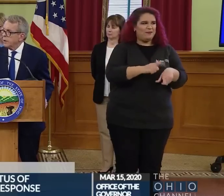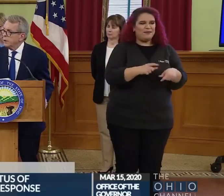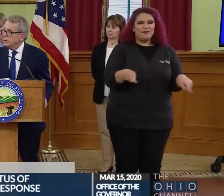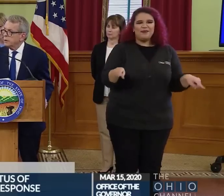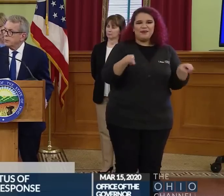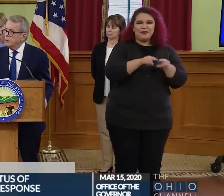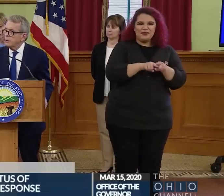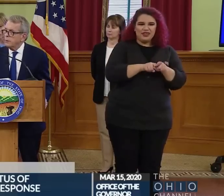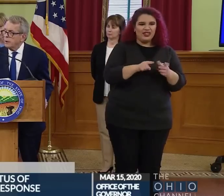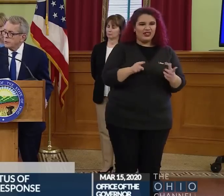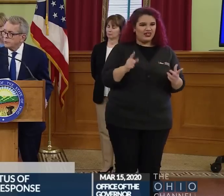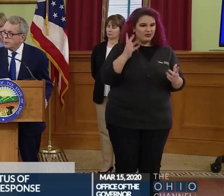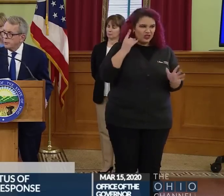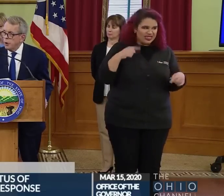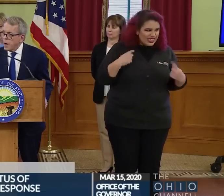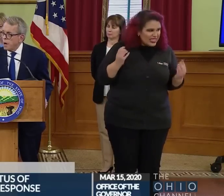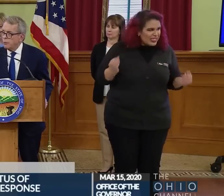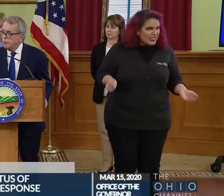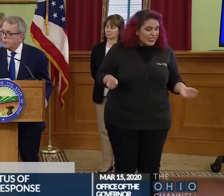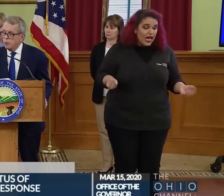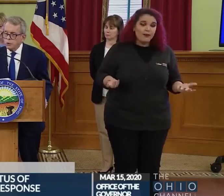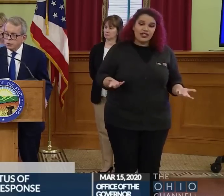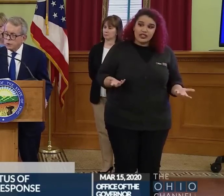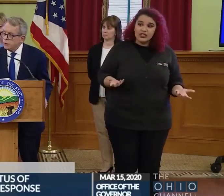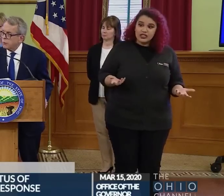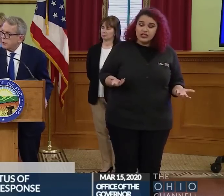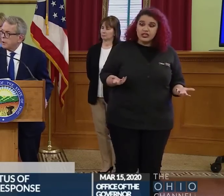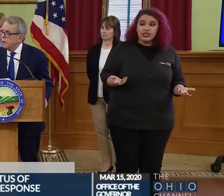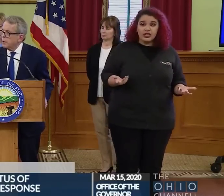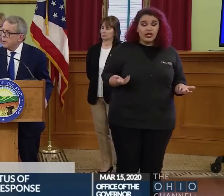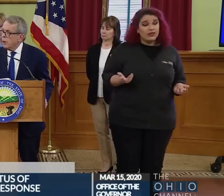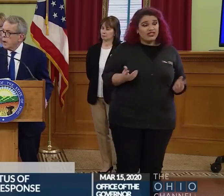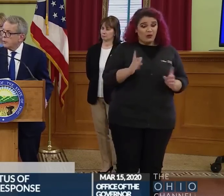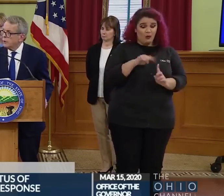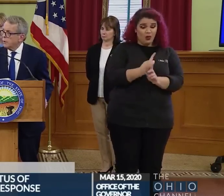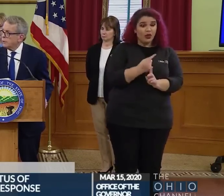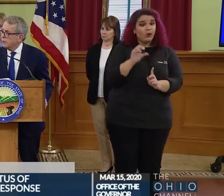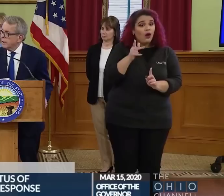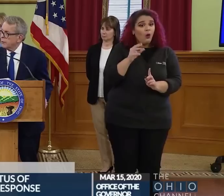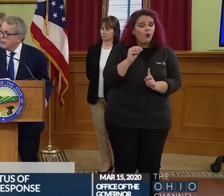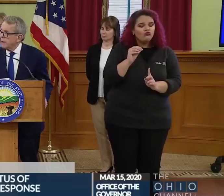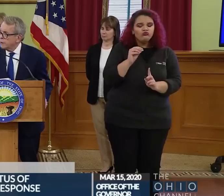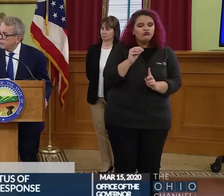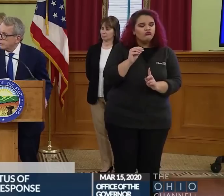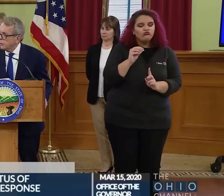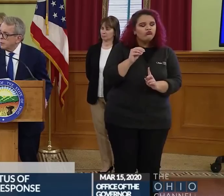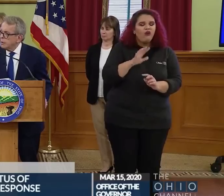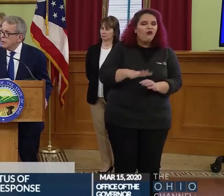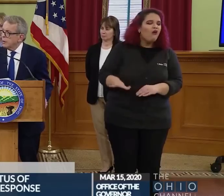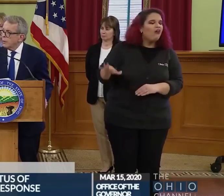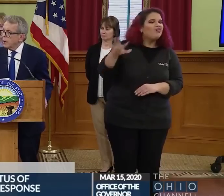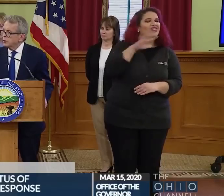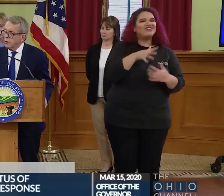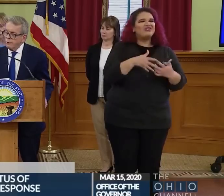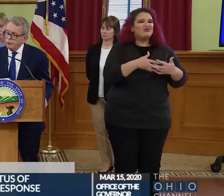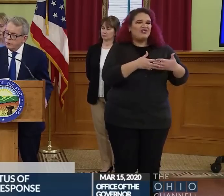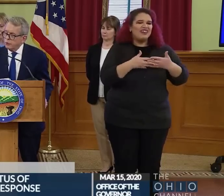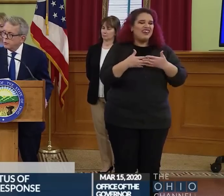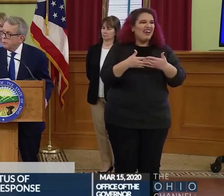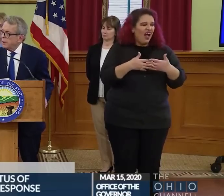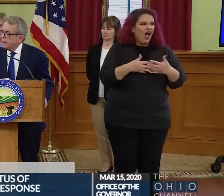is taking not just people in Ohio, but people all across the country a while to get their head around this. They watch it